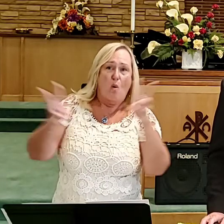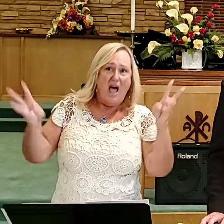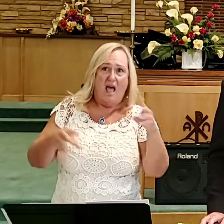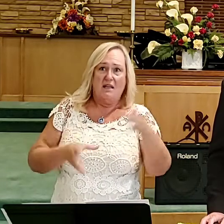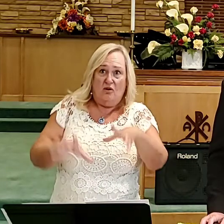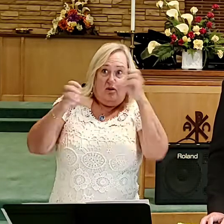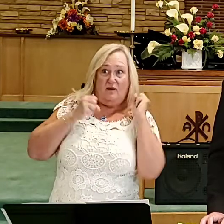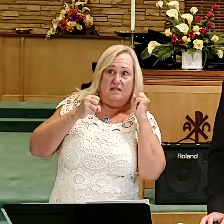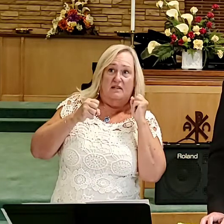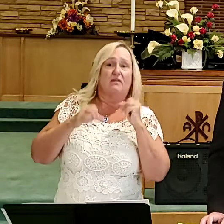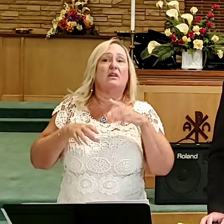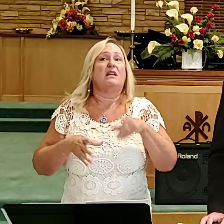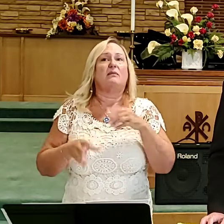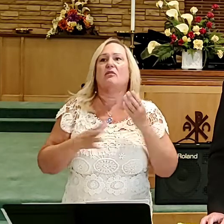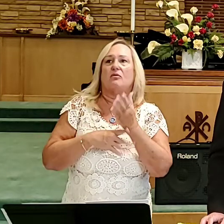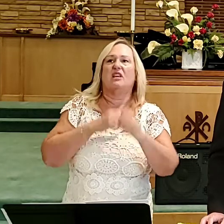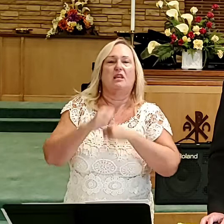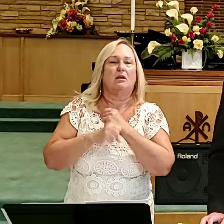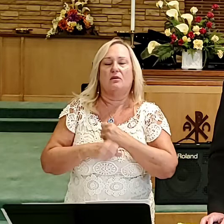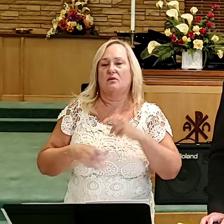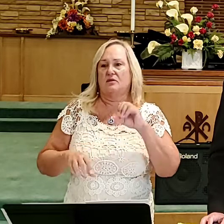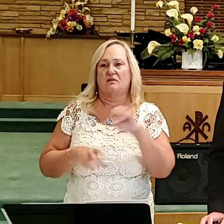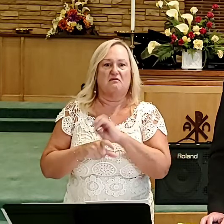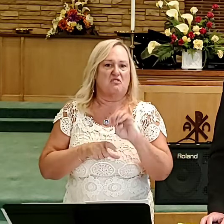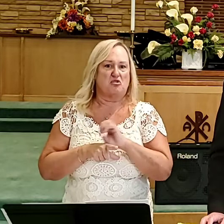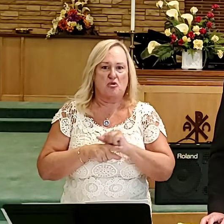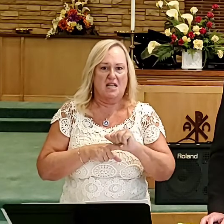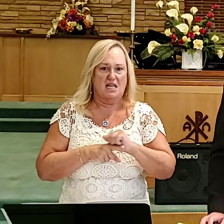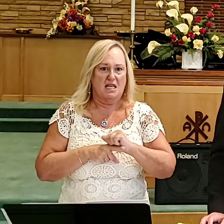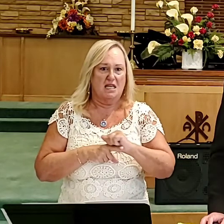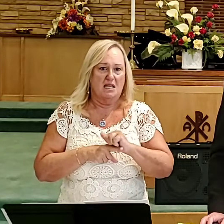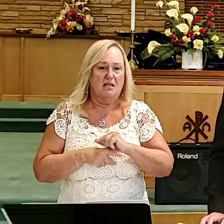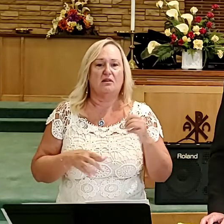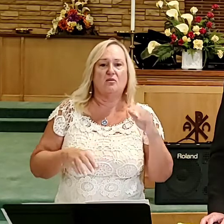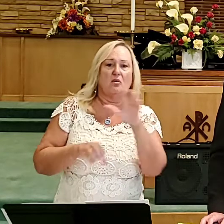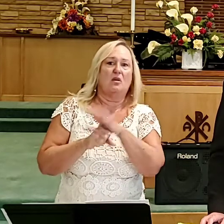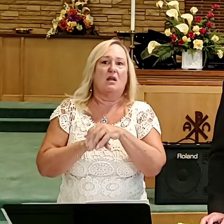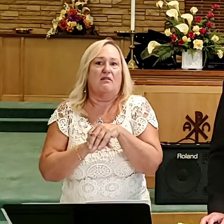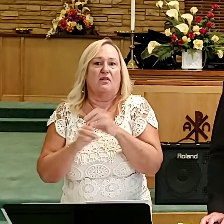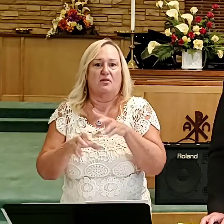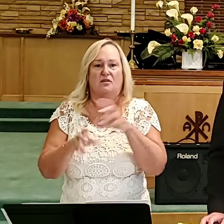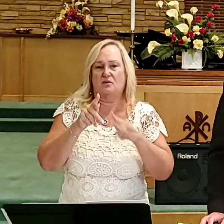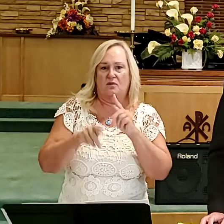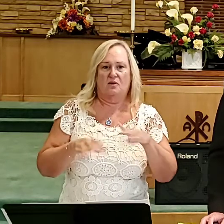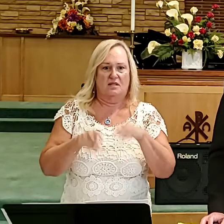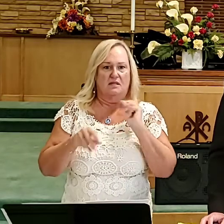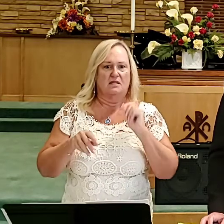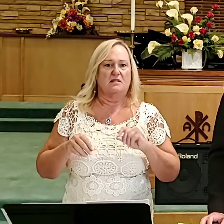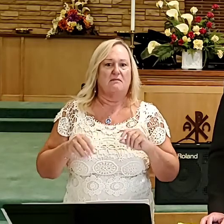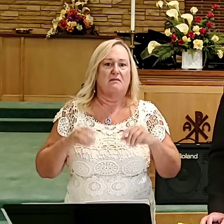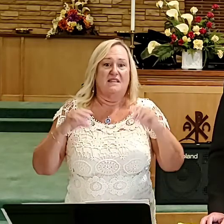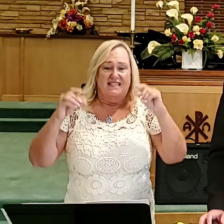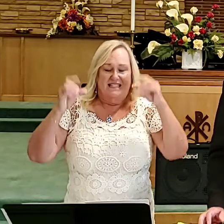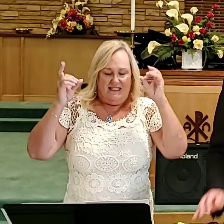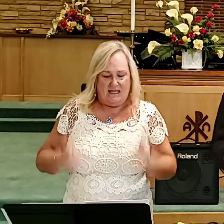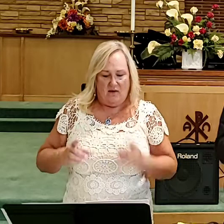He had been through years of coaching and training to cover those receivers, to make split-second